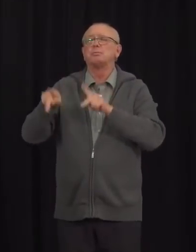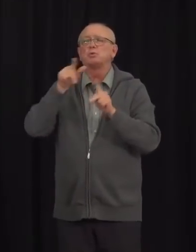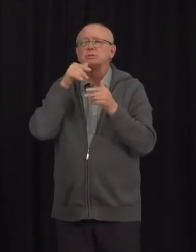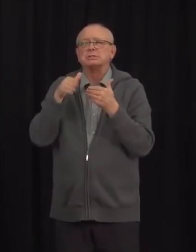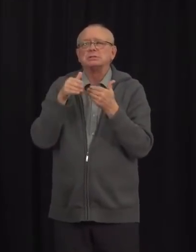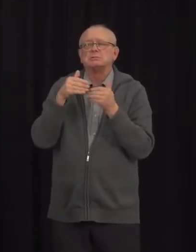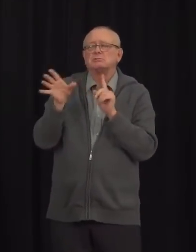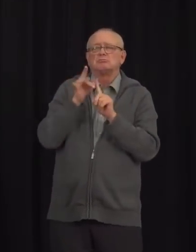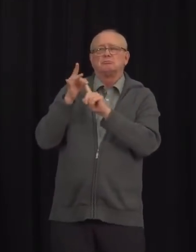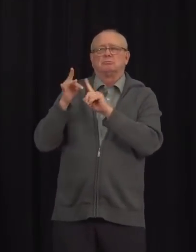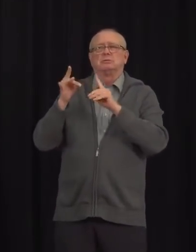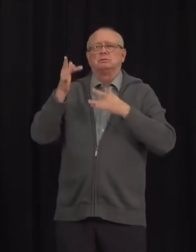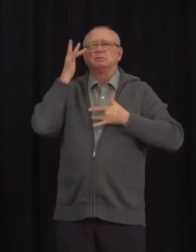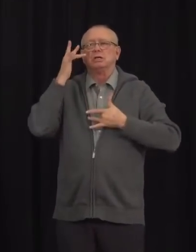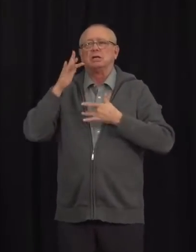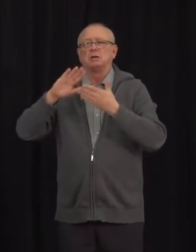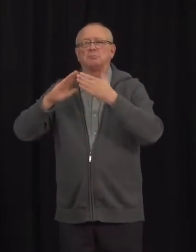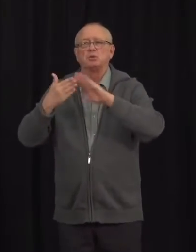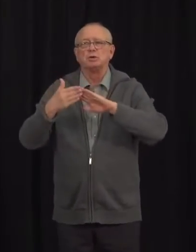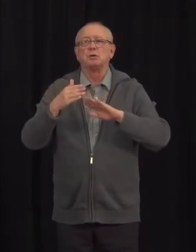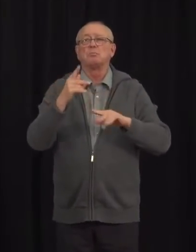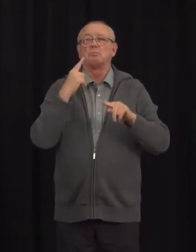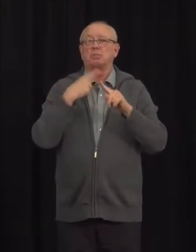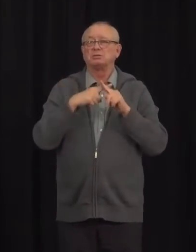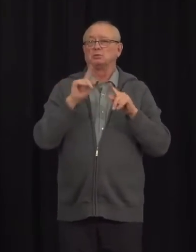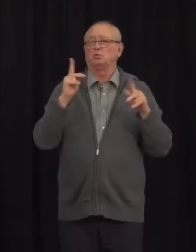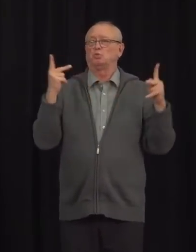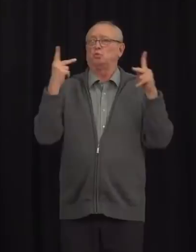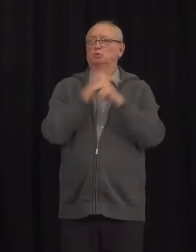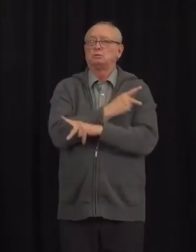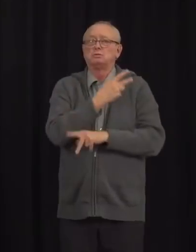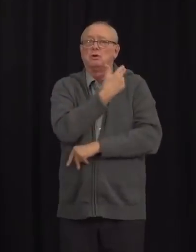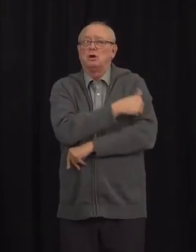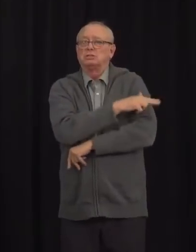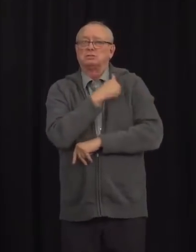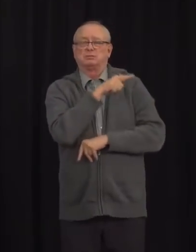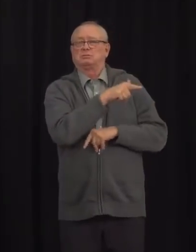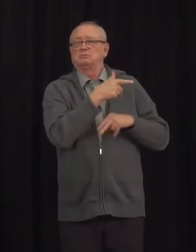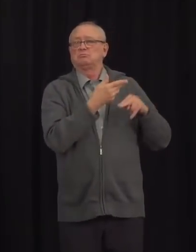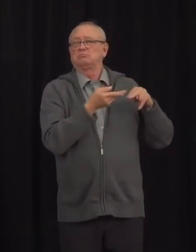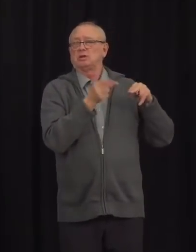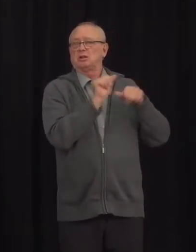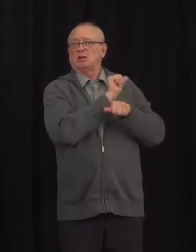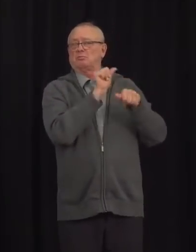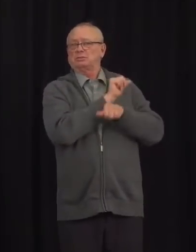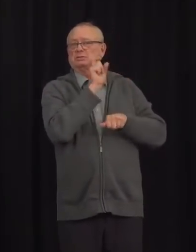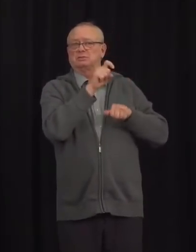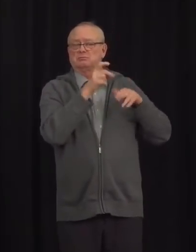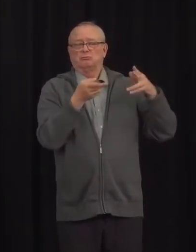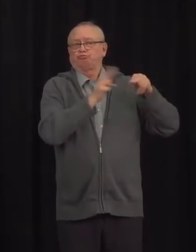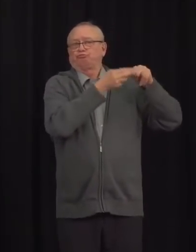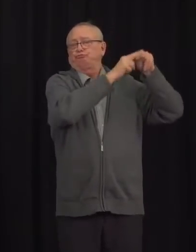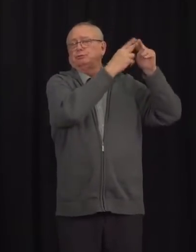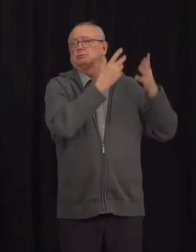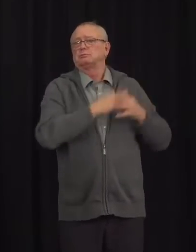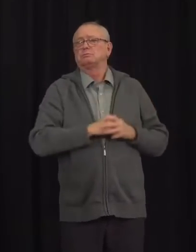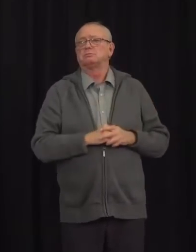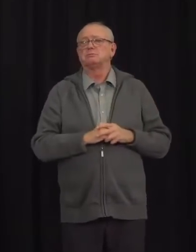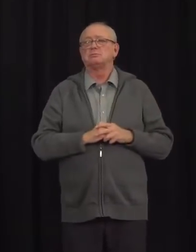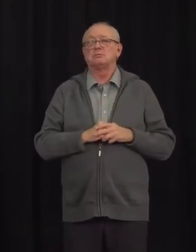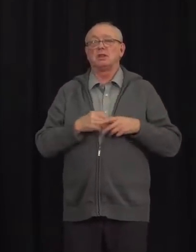meeting all Albertans' health needs. I don't ask that you fear COVID-19, but that you respect